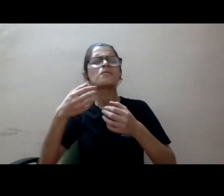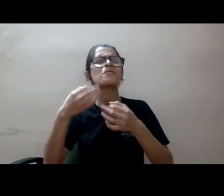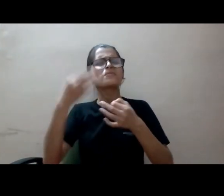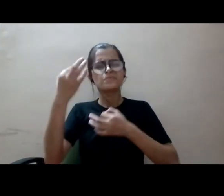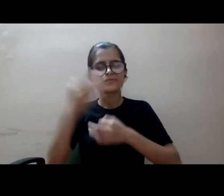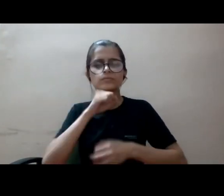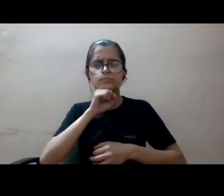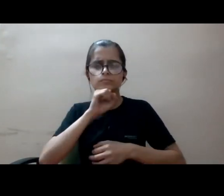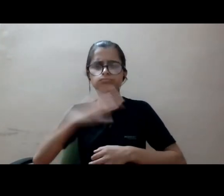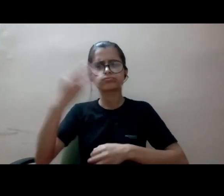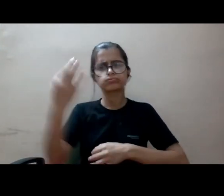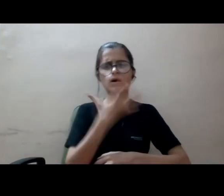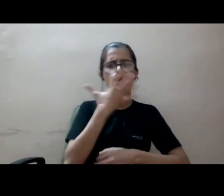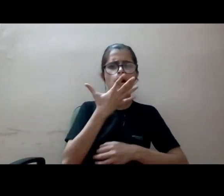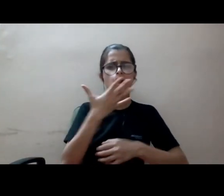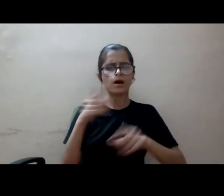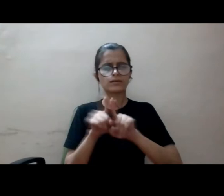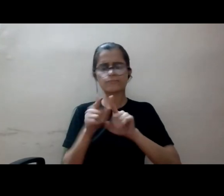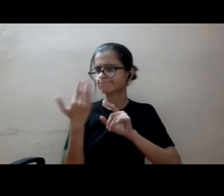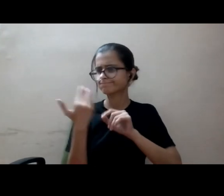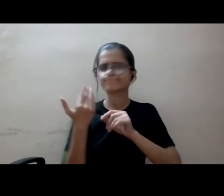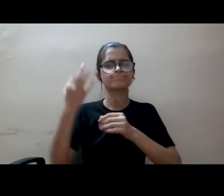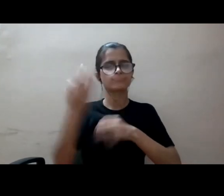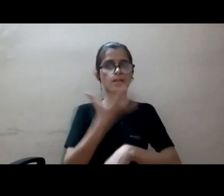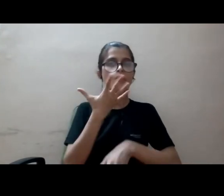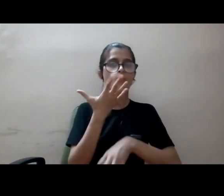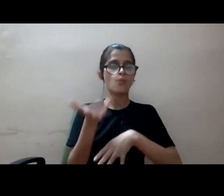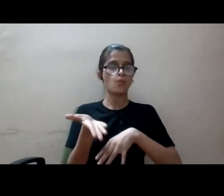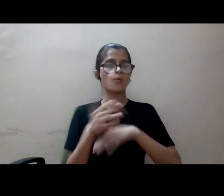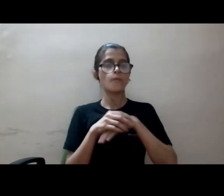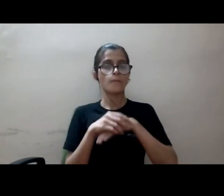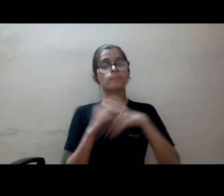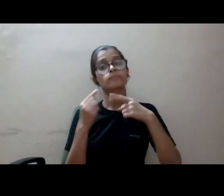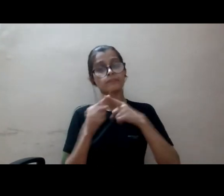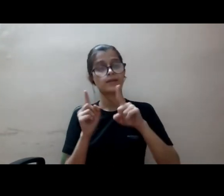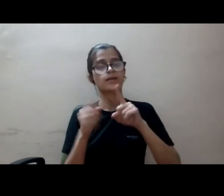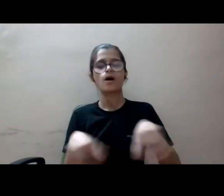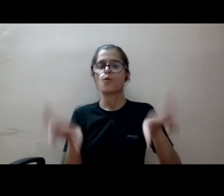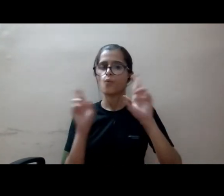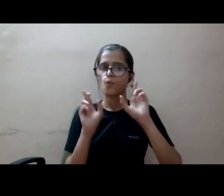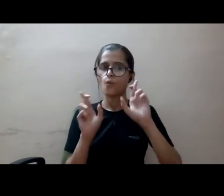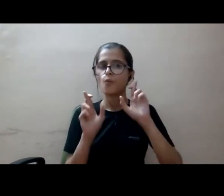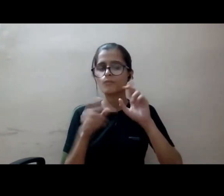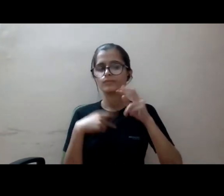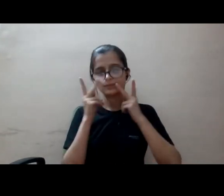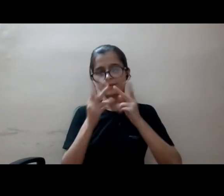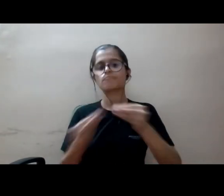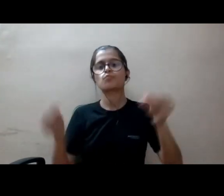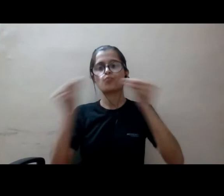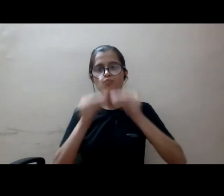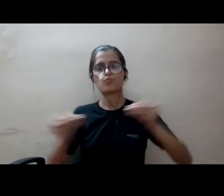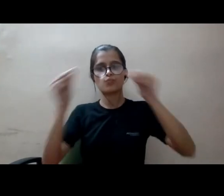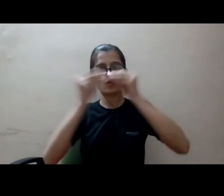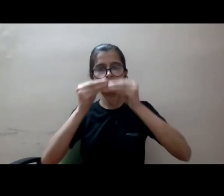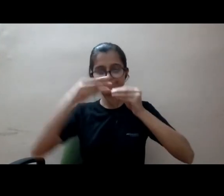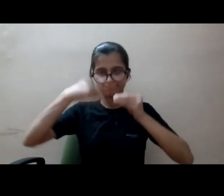It's still in its early days, but I hope that we see more and more of it in the